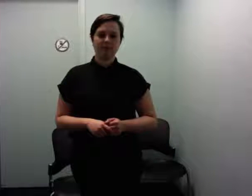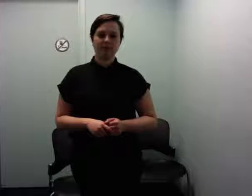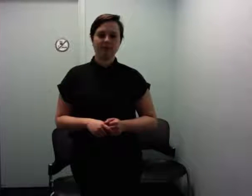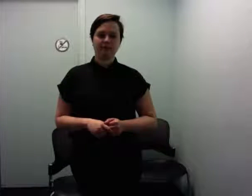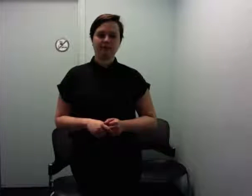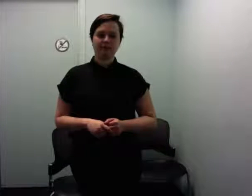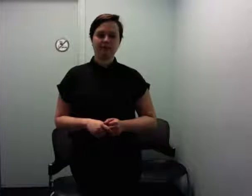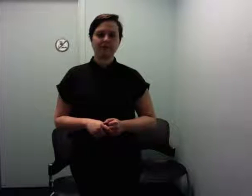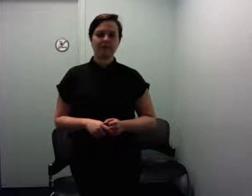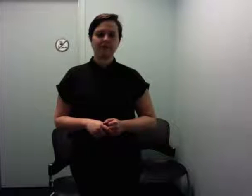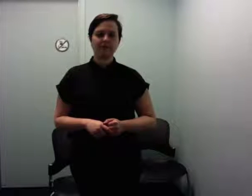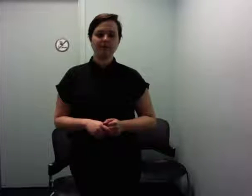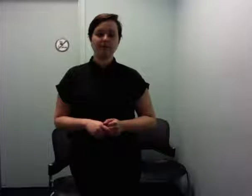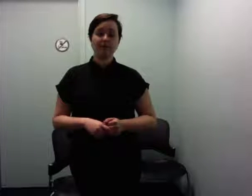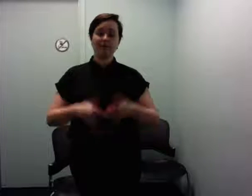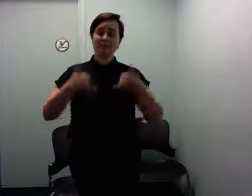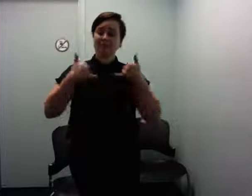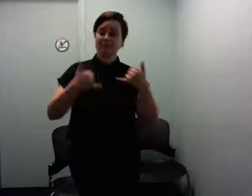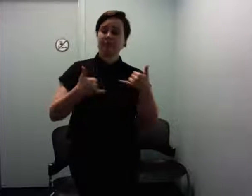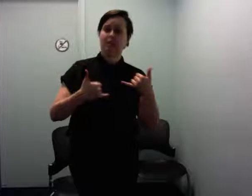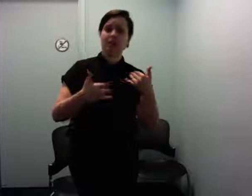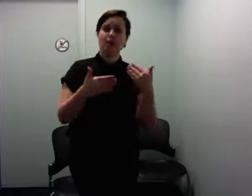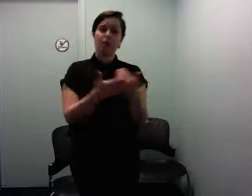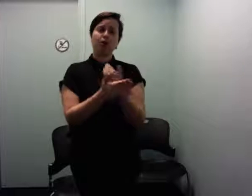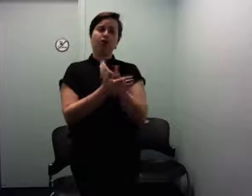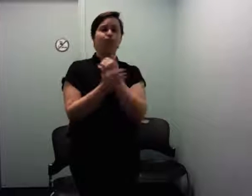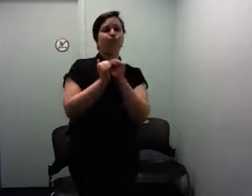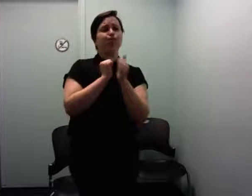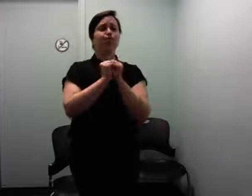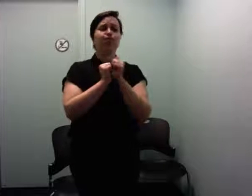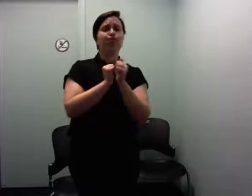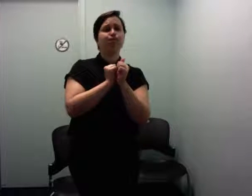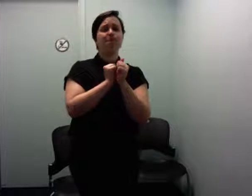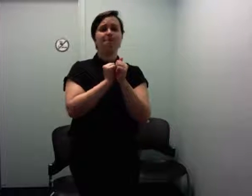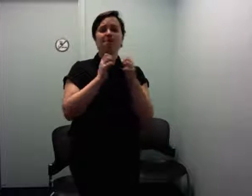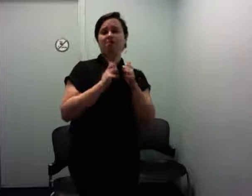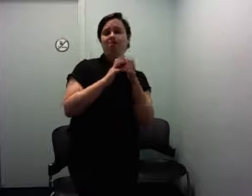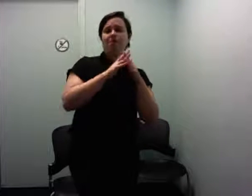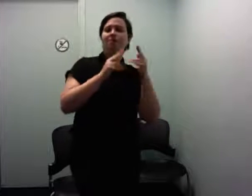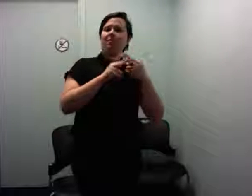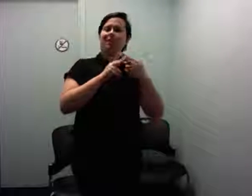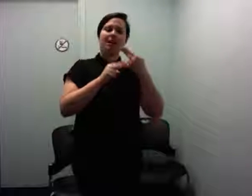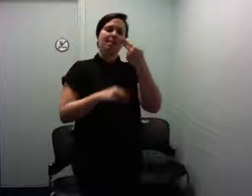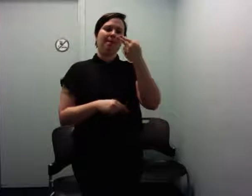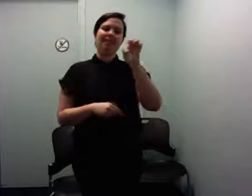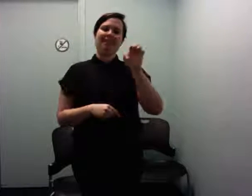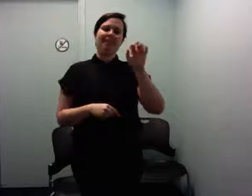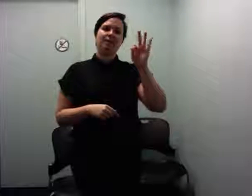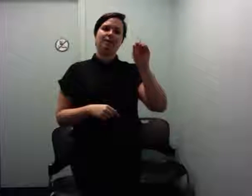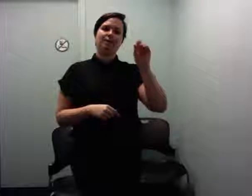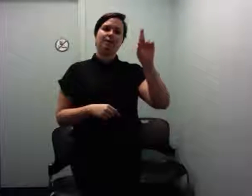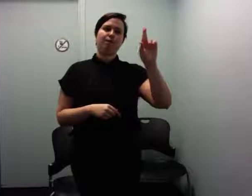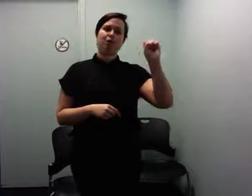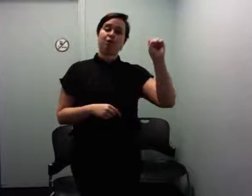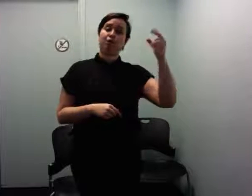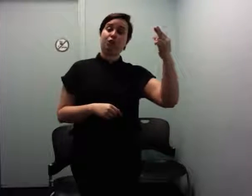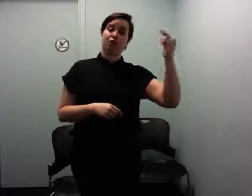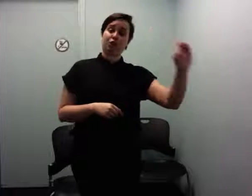Today, we are launching a campaign called He for She. I am reaching out to you because we need your help.